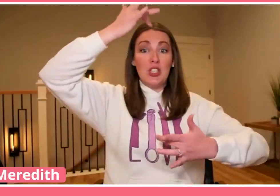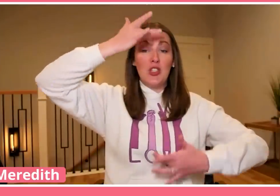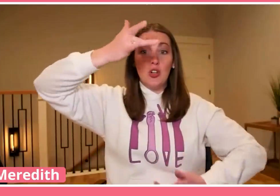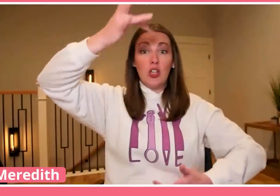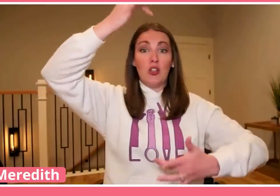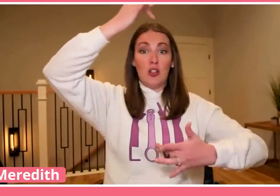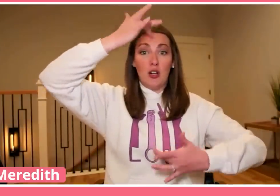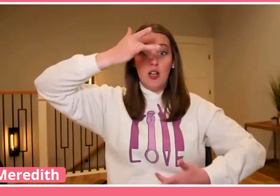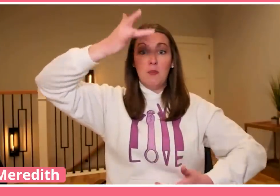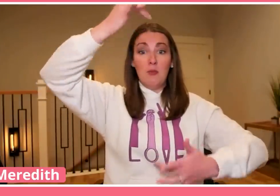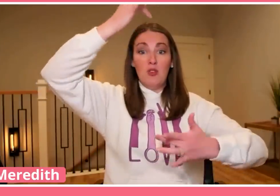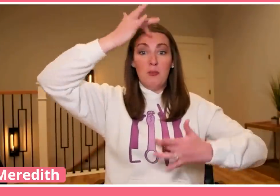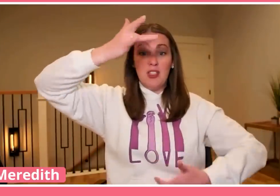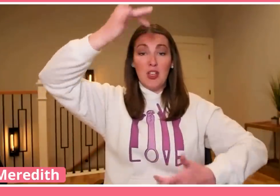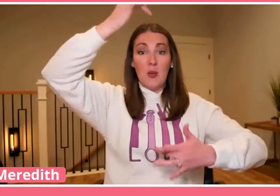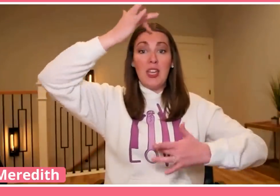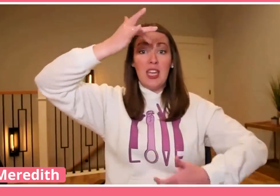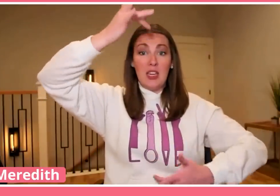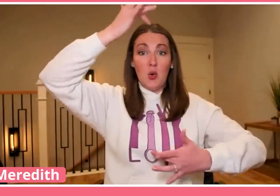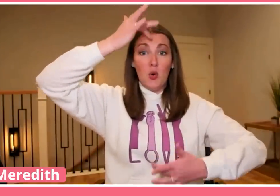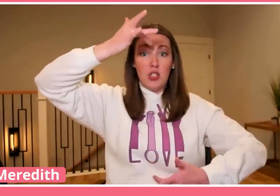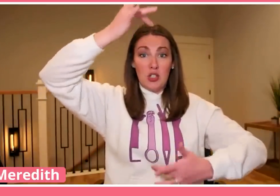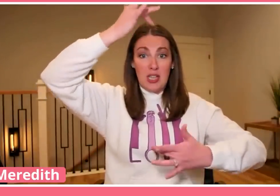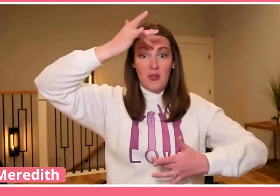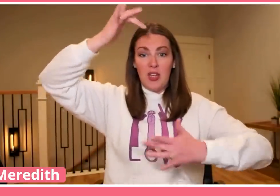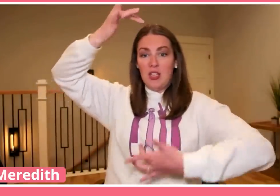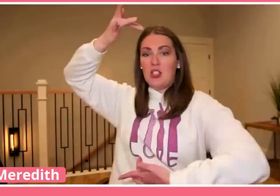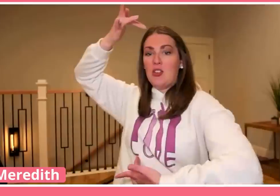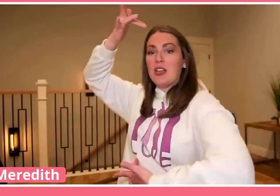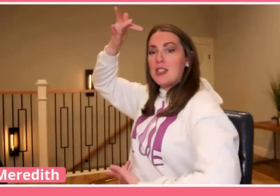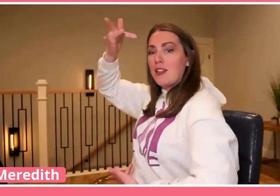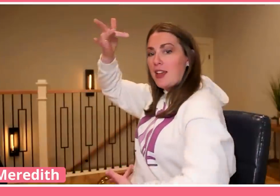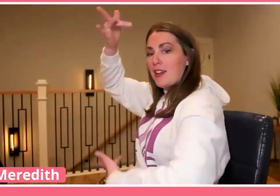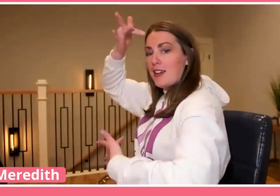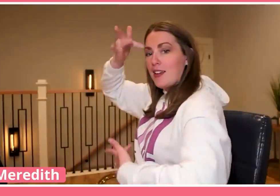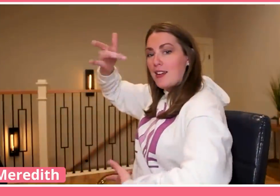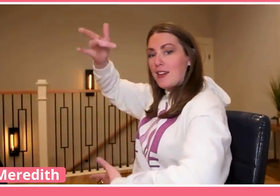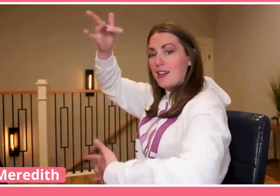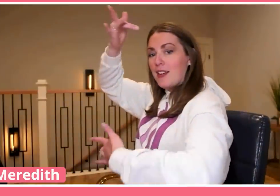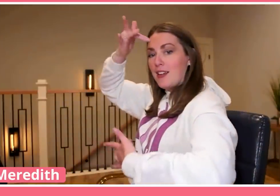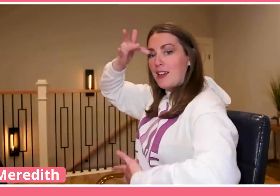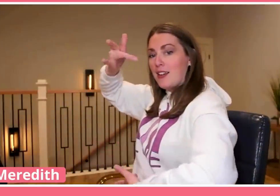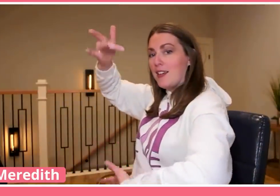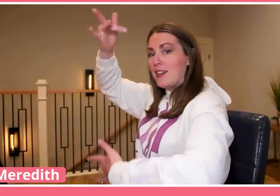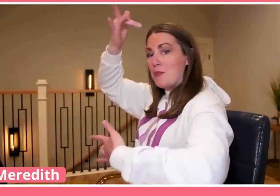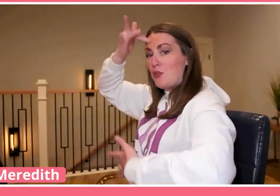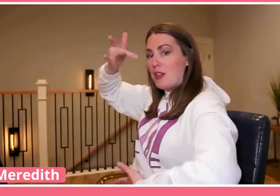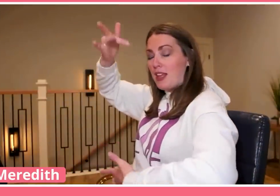is a circular movement going in towards yourself. Do you kind of see like movement like